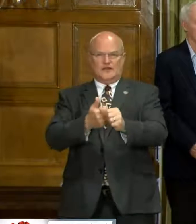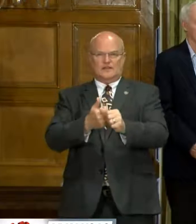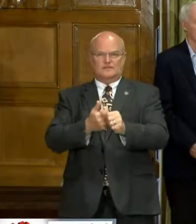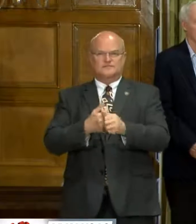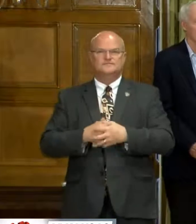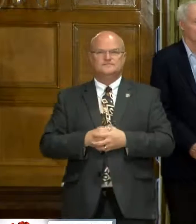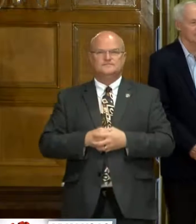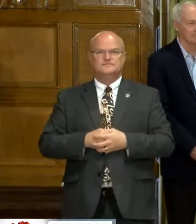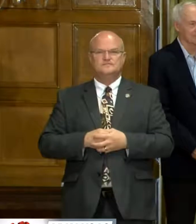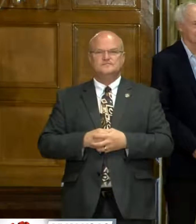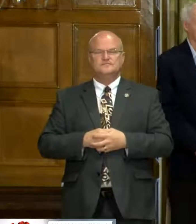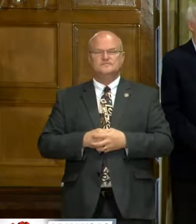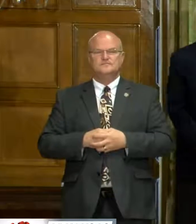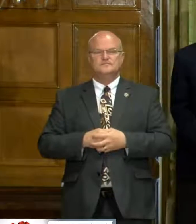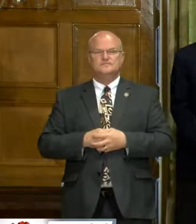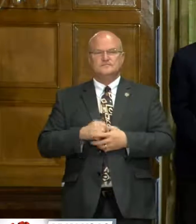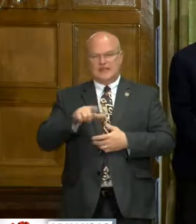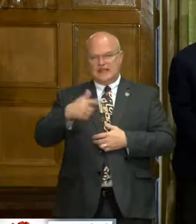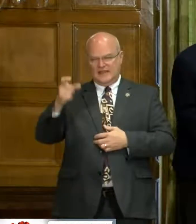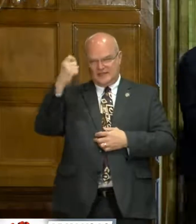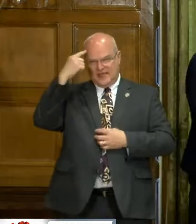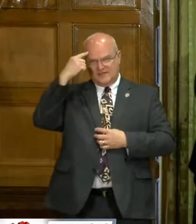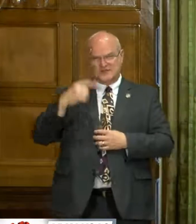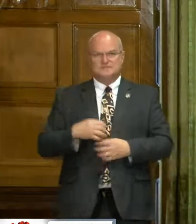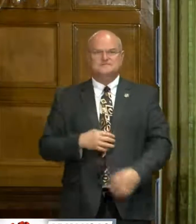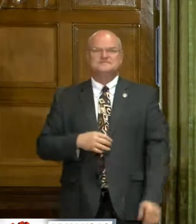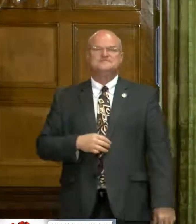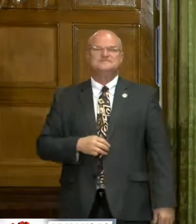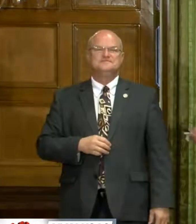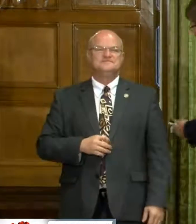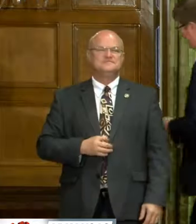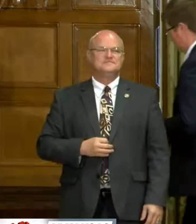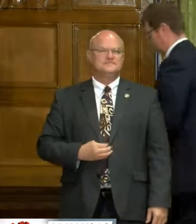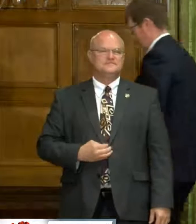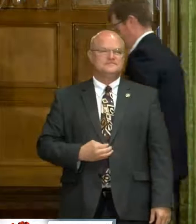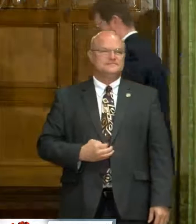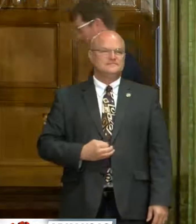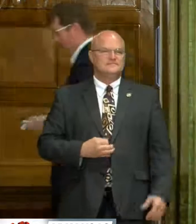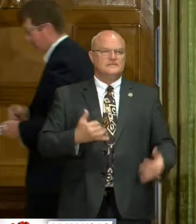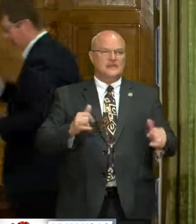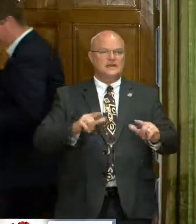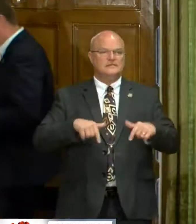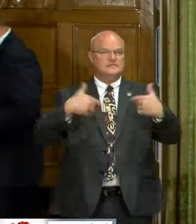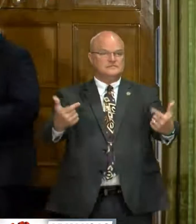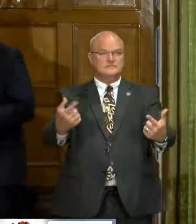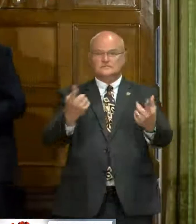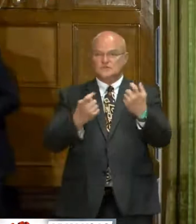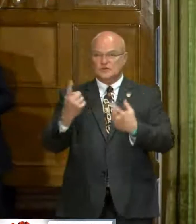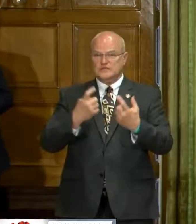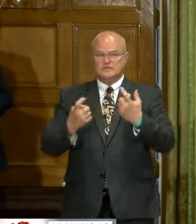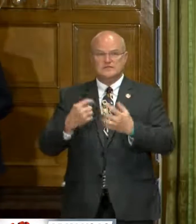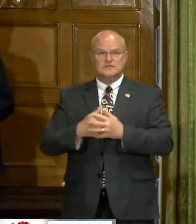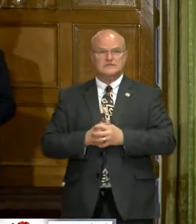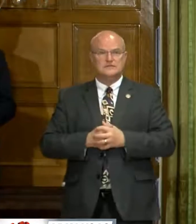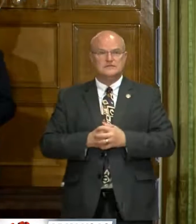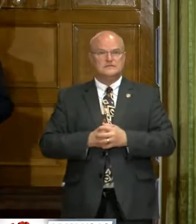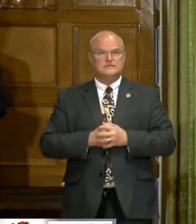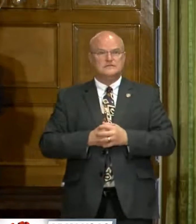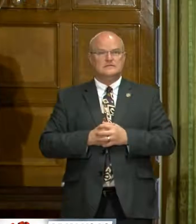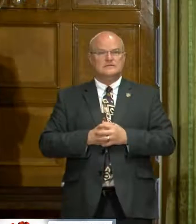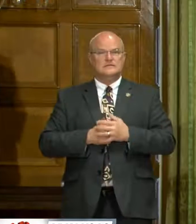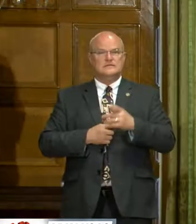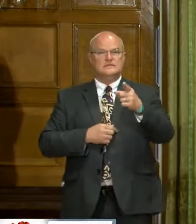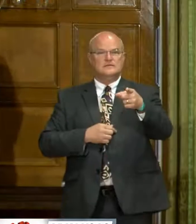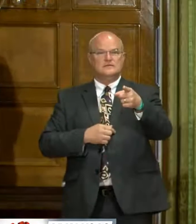to proceed with those. I'll turn it back to the governor. Thank you, Johnny. With that, we'll take any questions.